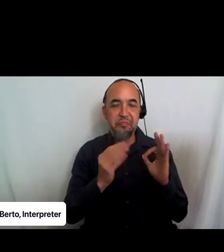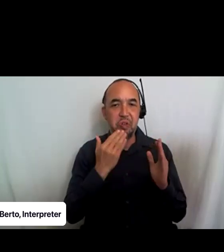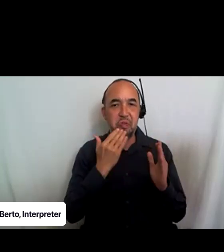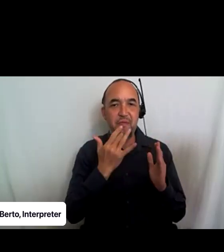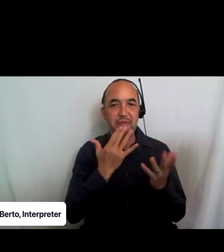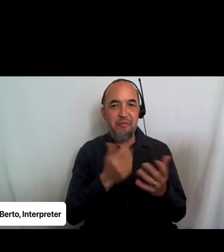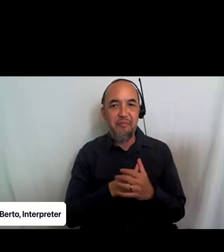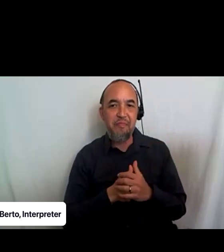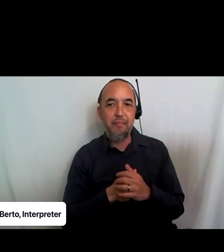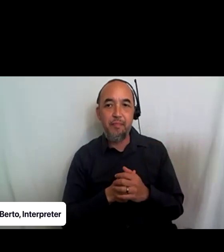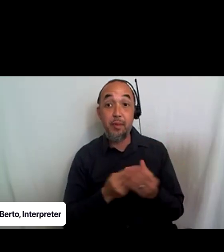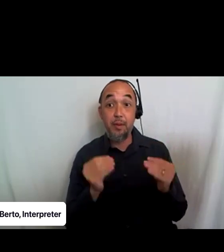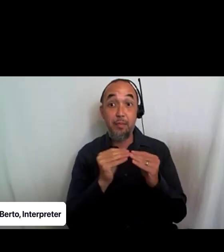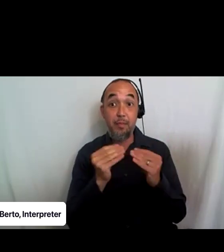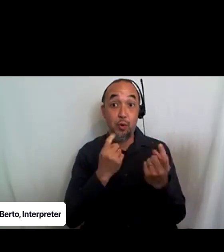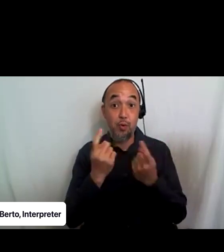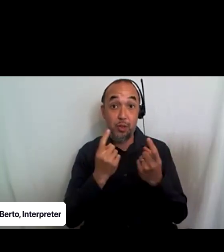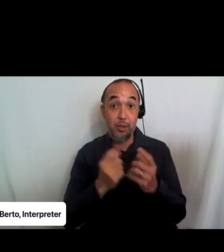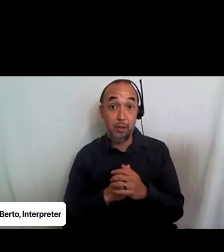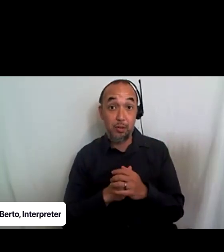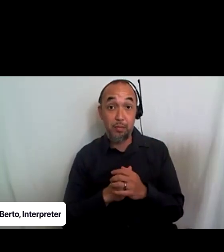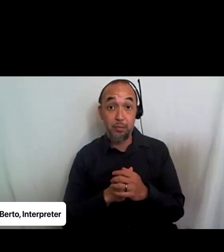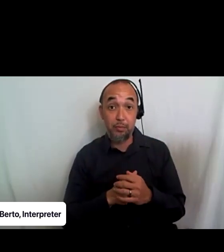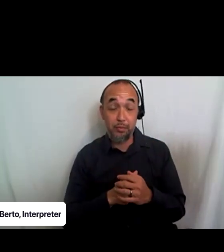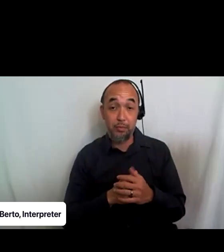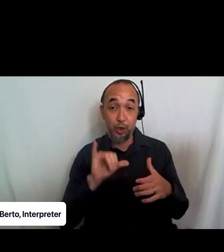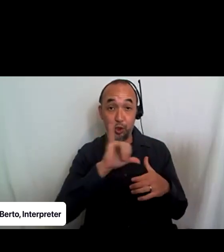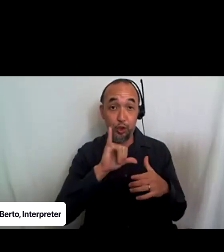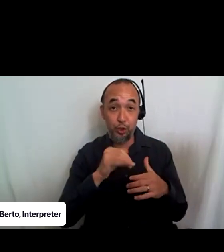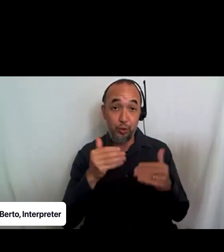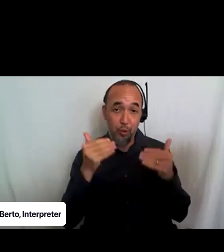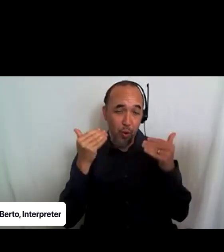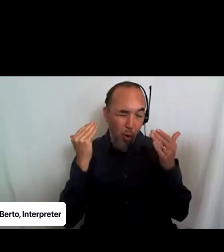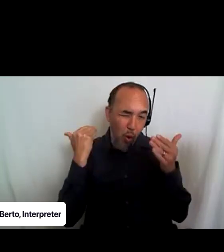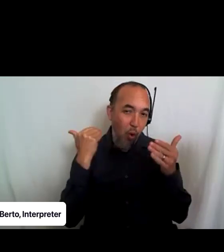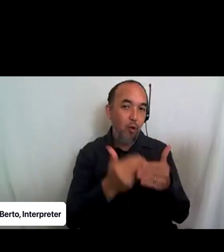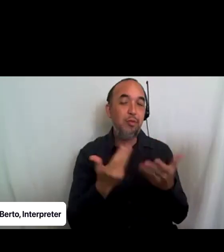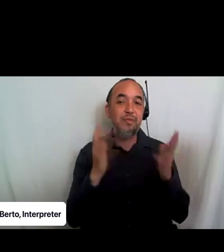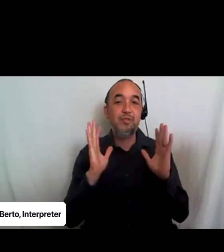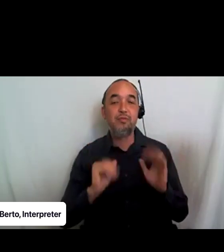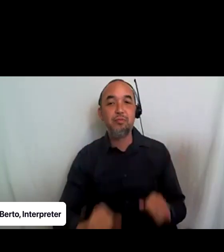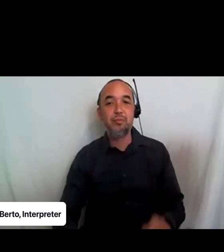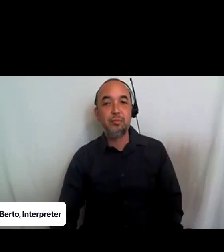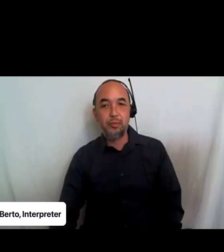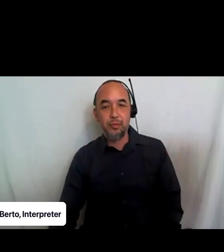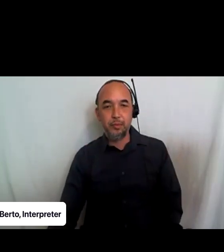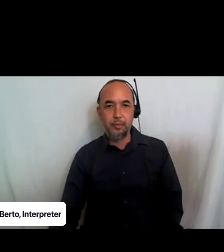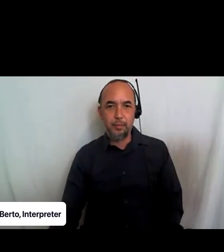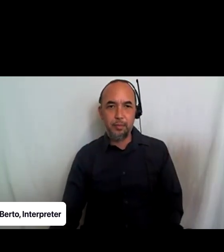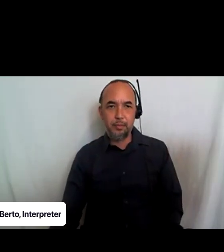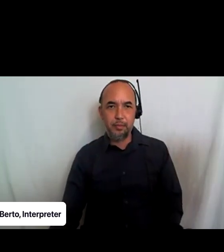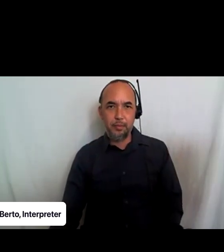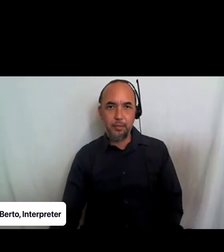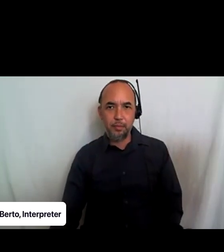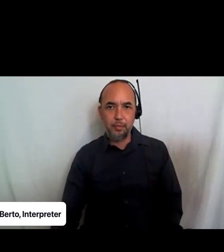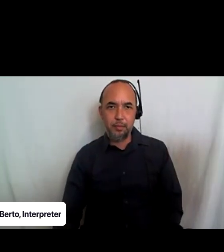Uh, any more questions? We're almost there with the bechamel on my end in the meantime. Yep. We've got, let's see. Jennifer